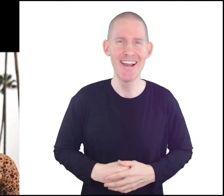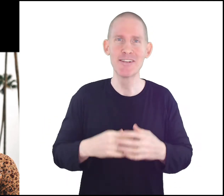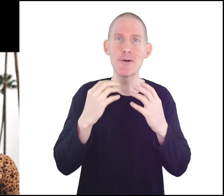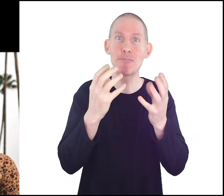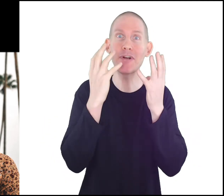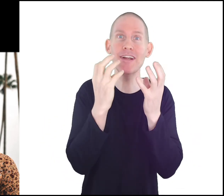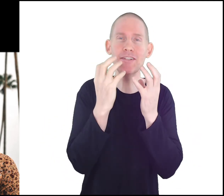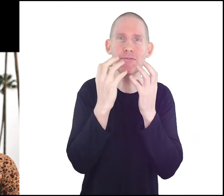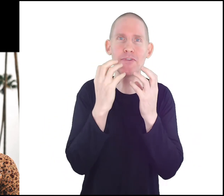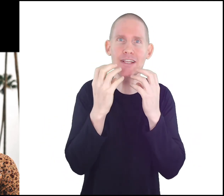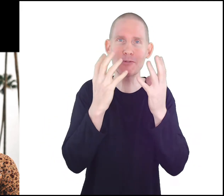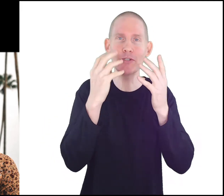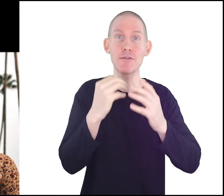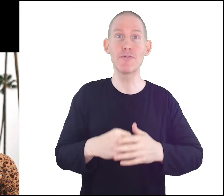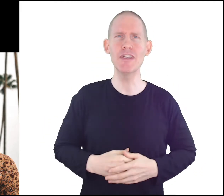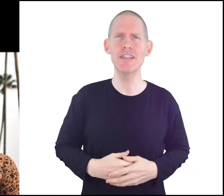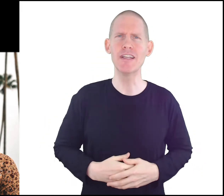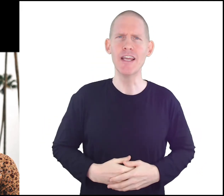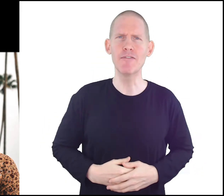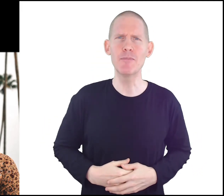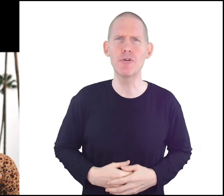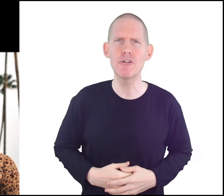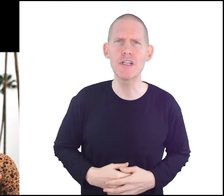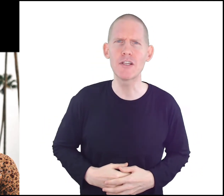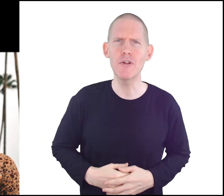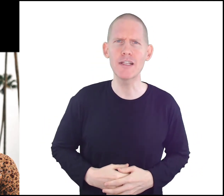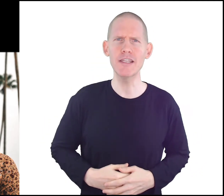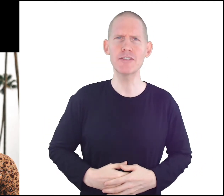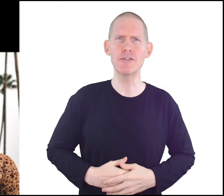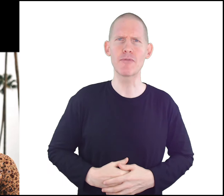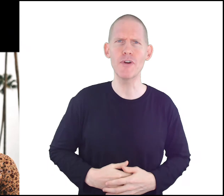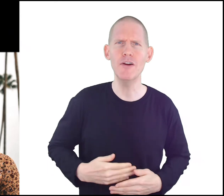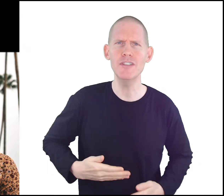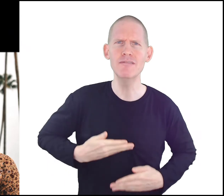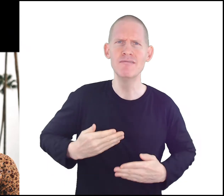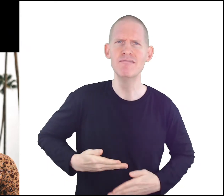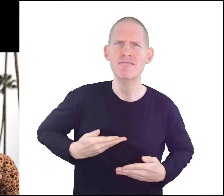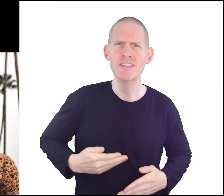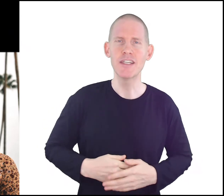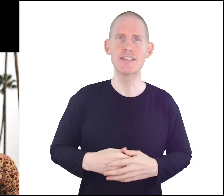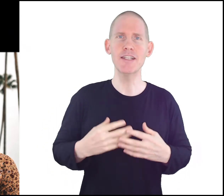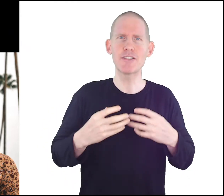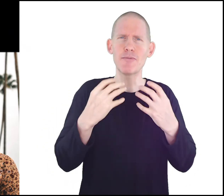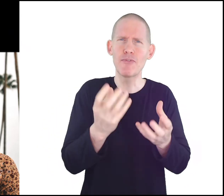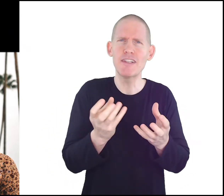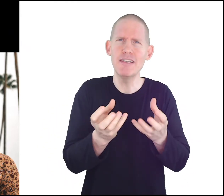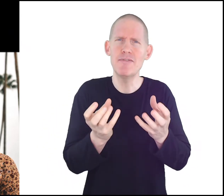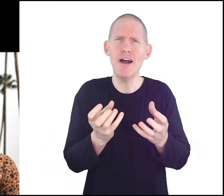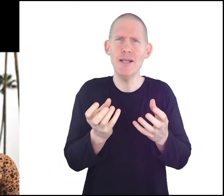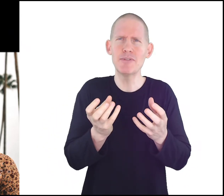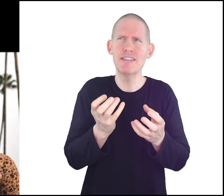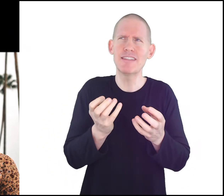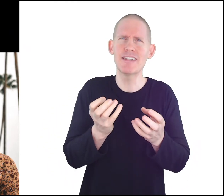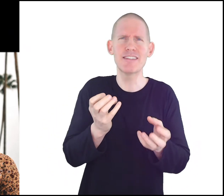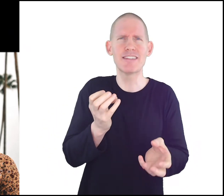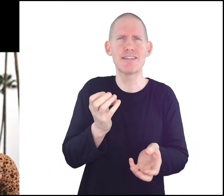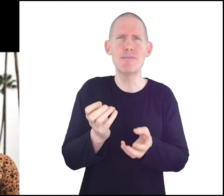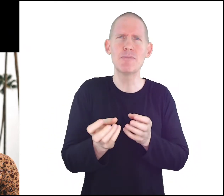so put it on your face. What you're feeling. If you go like this and you're frowning, it sends conflicting vibes and it doesn't seem like